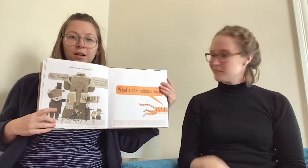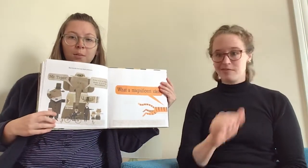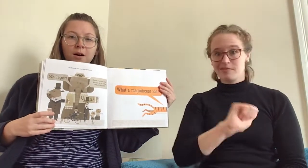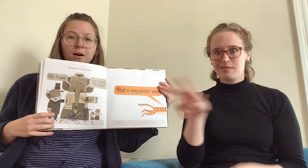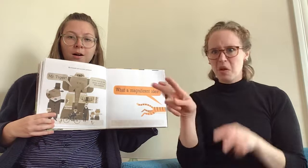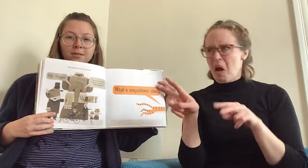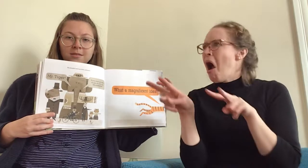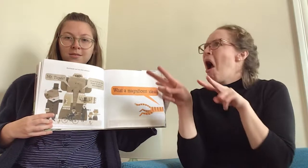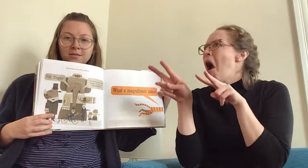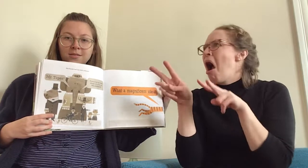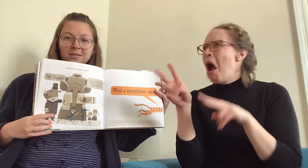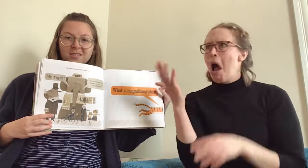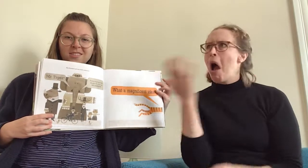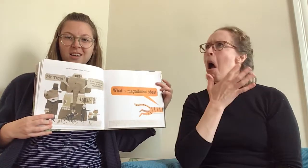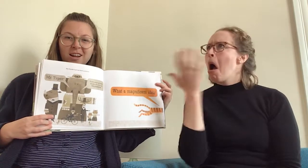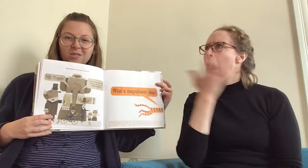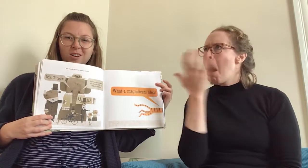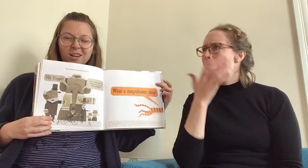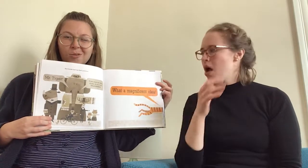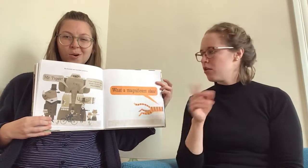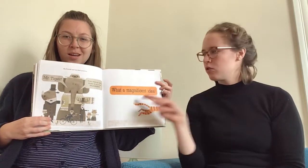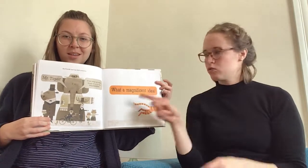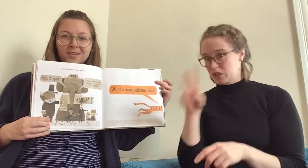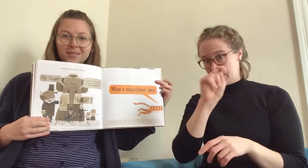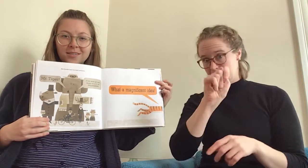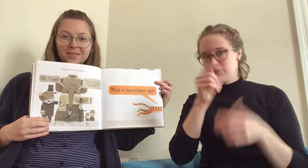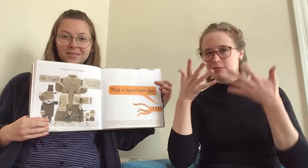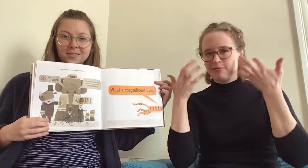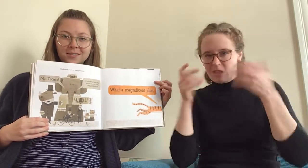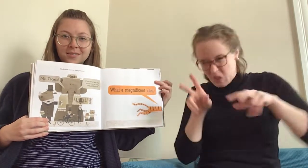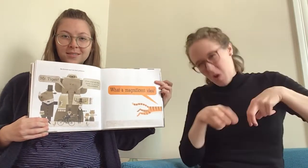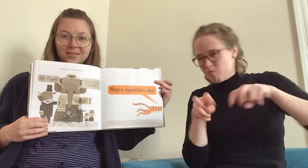Everyone looking appalled. Tiger running away.